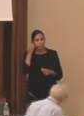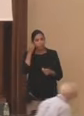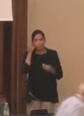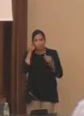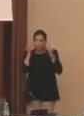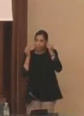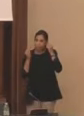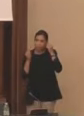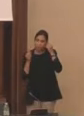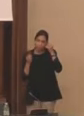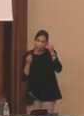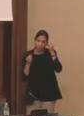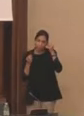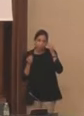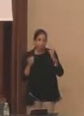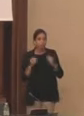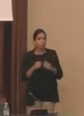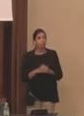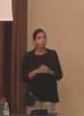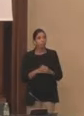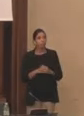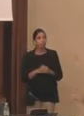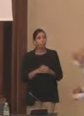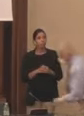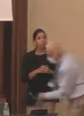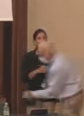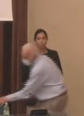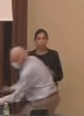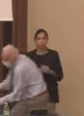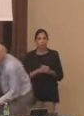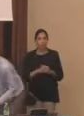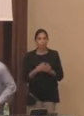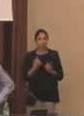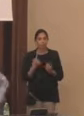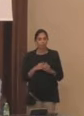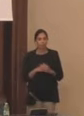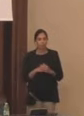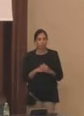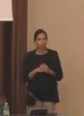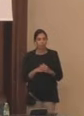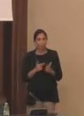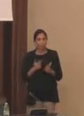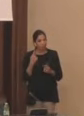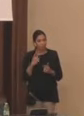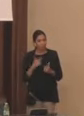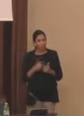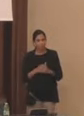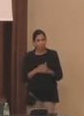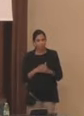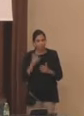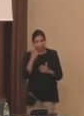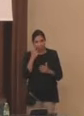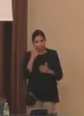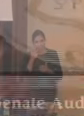certified infectious disease, and I'm a federal servant at ICU of University